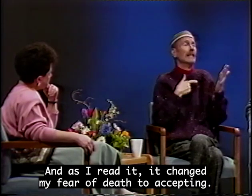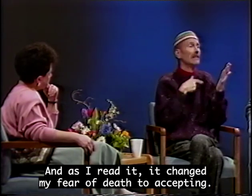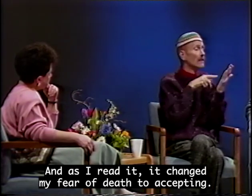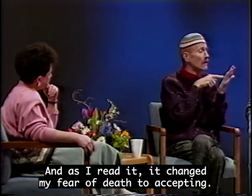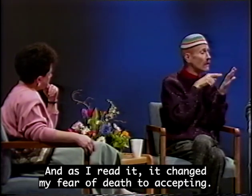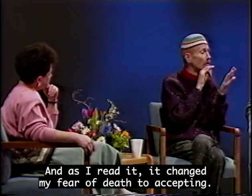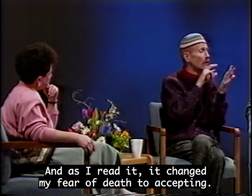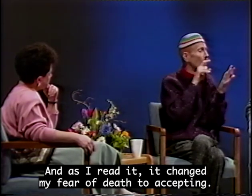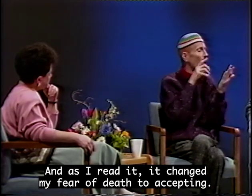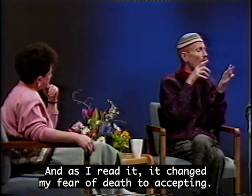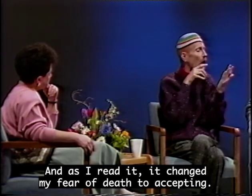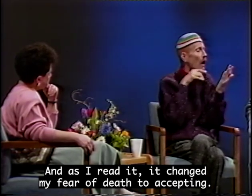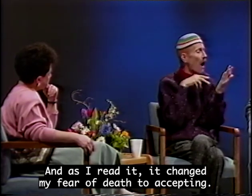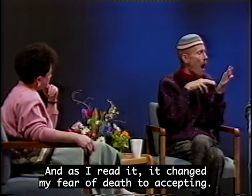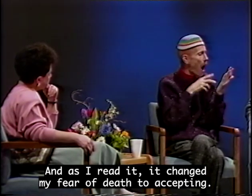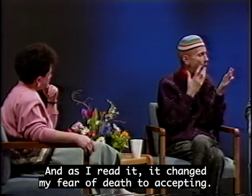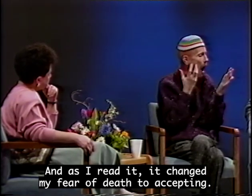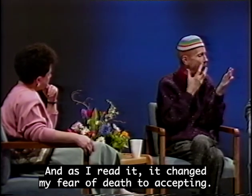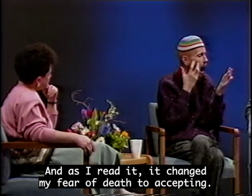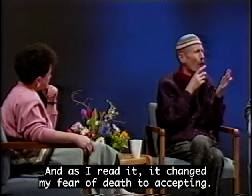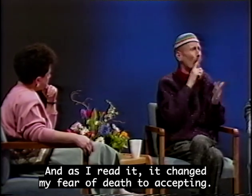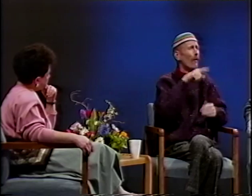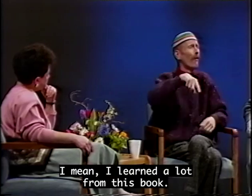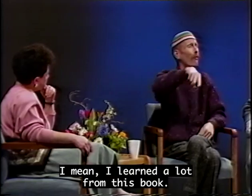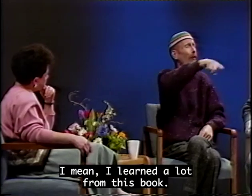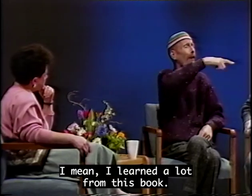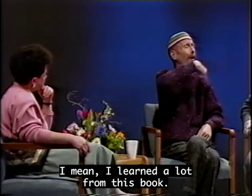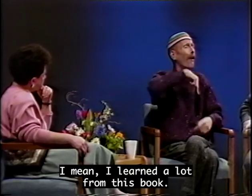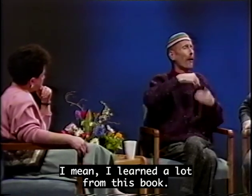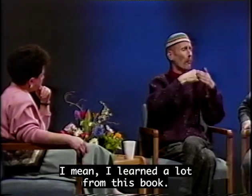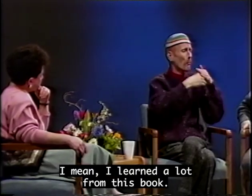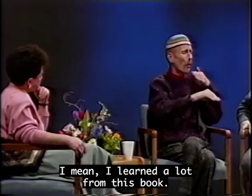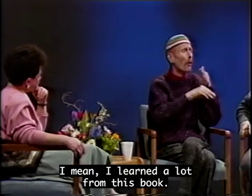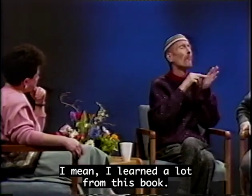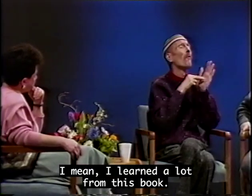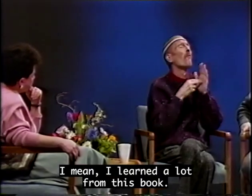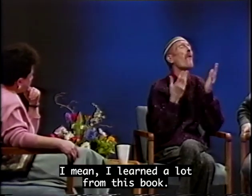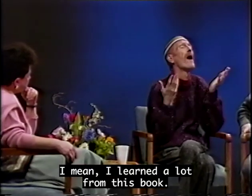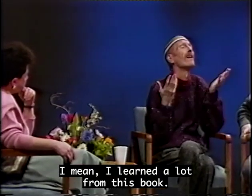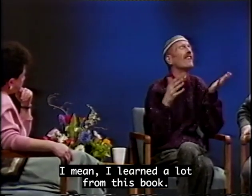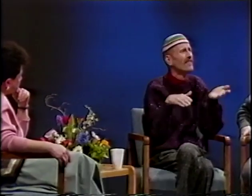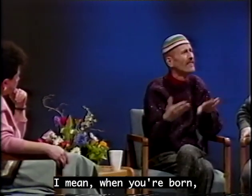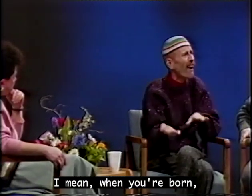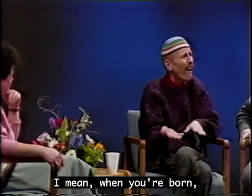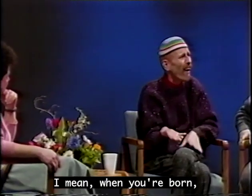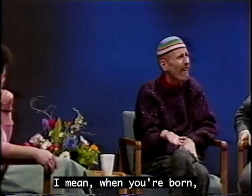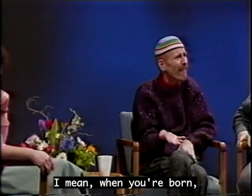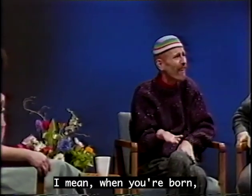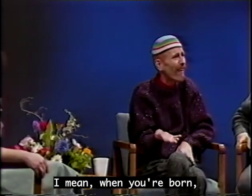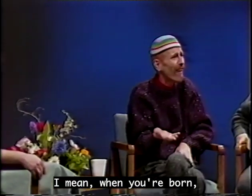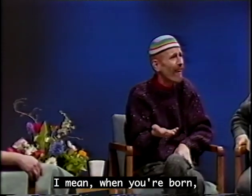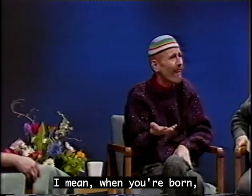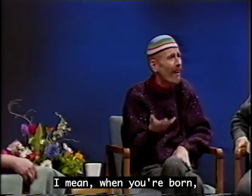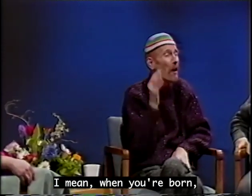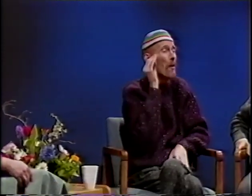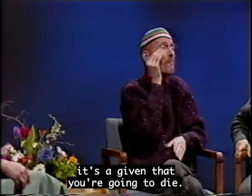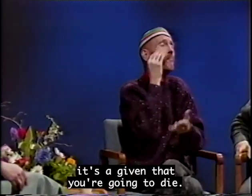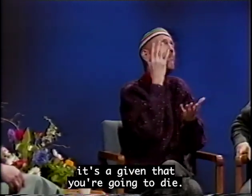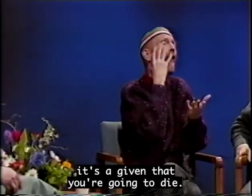of death to accepting. I mean, I learned a lot from this book. I mean, when you're born, it's a given